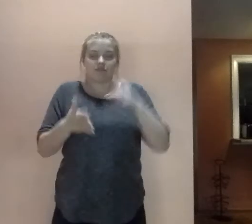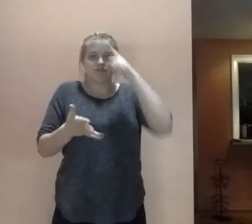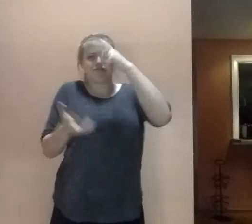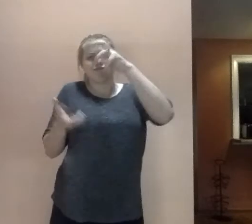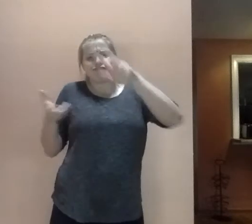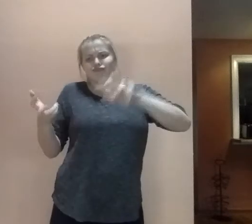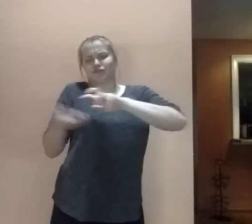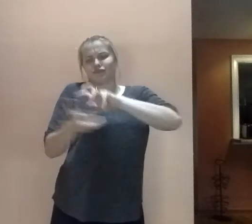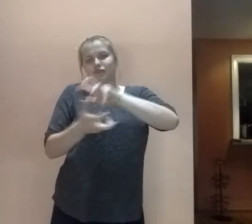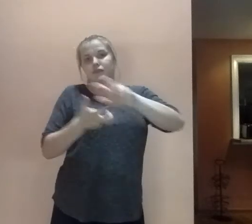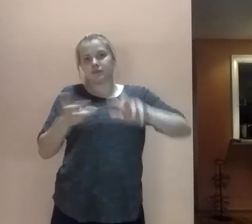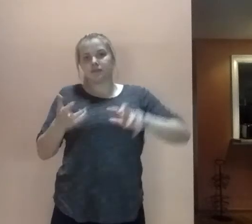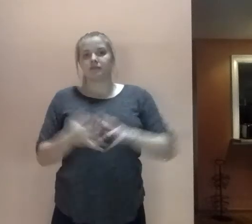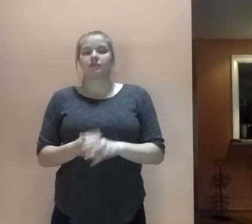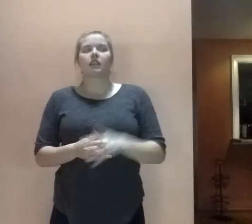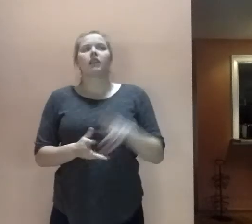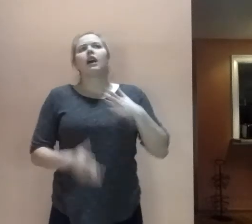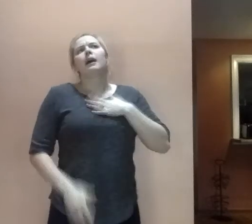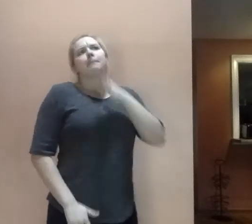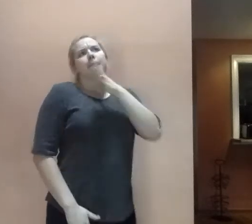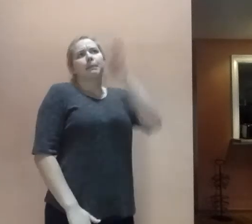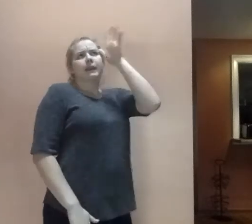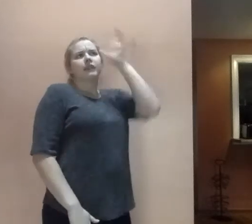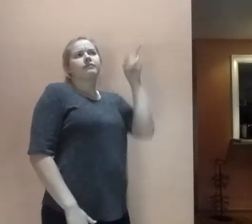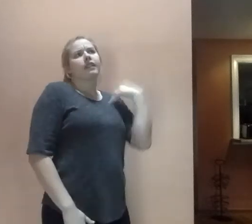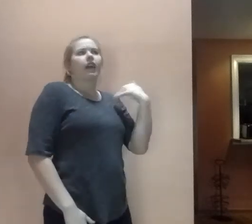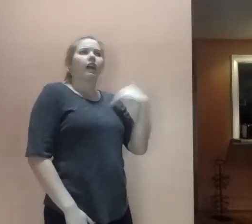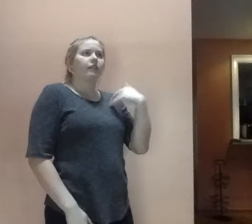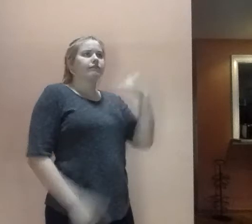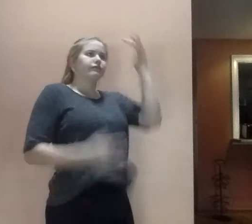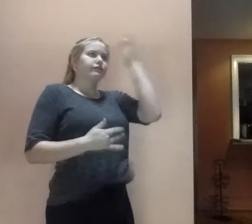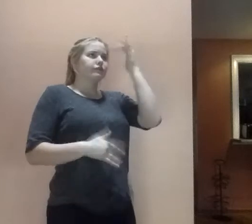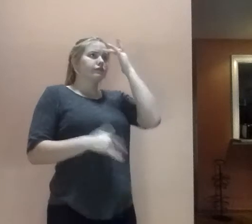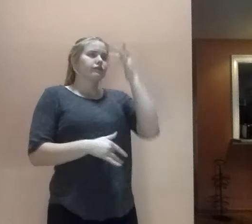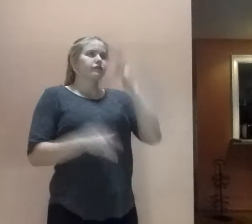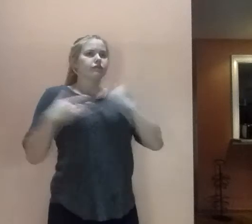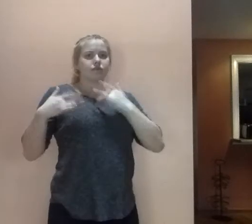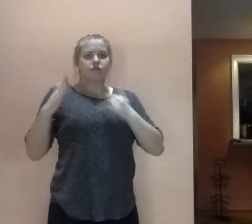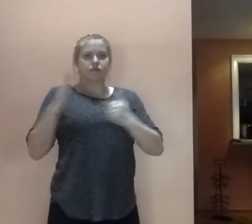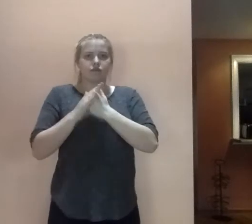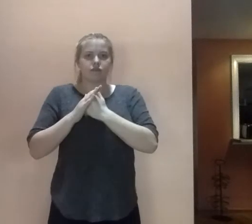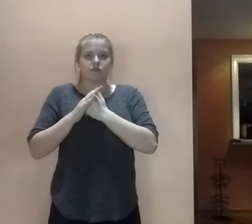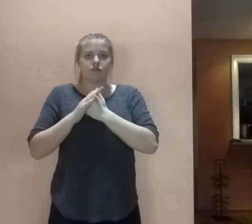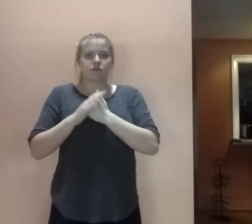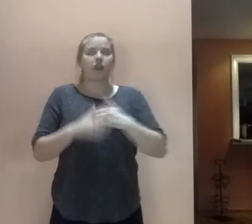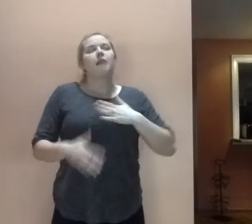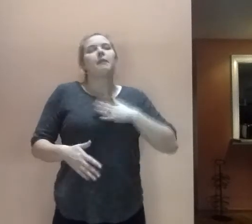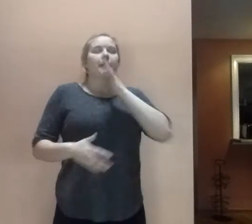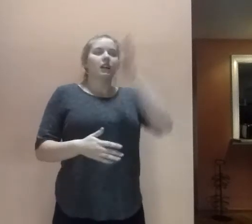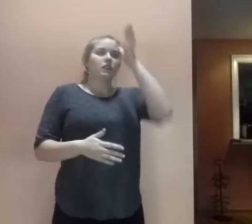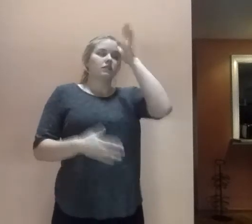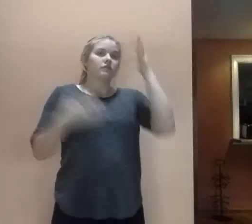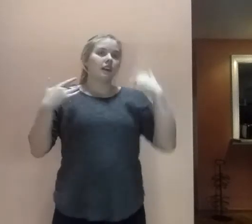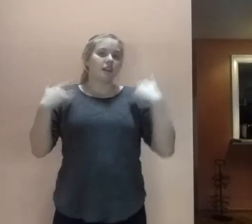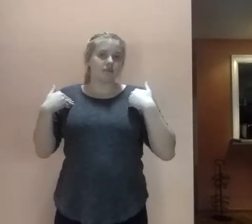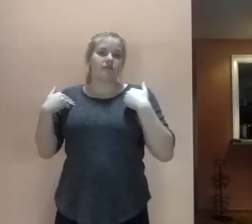oh, it's genetic, my parents had it. And I don't think people really think that what they ate led to diabetes. I think, oh, my parents had it, I was going to get it. And certainly cancer, they